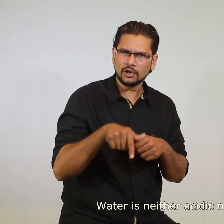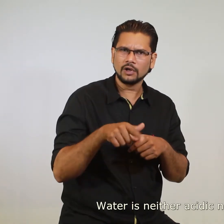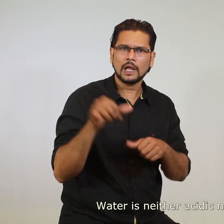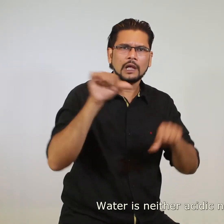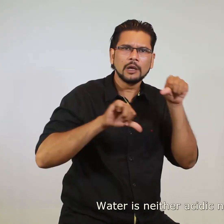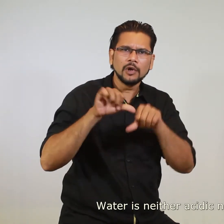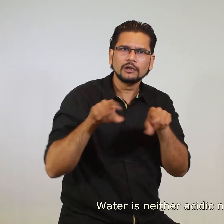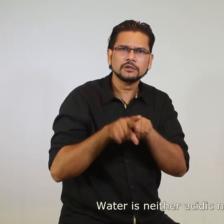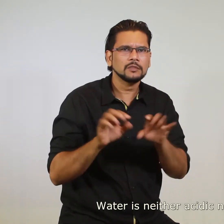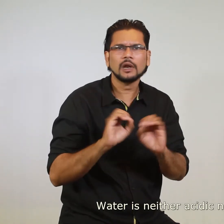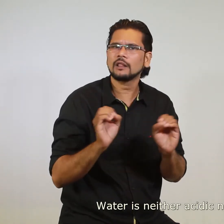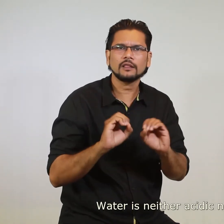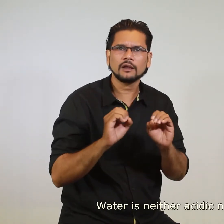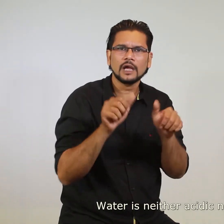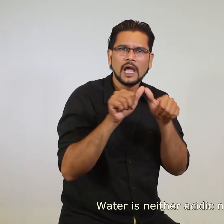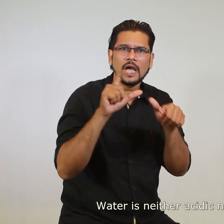Water is neither acidic nor basic.